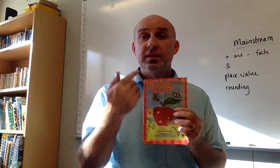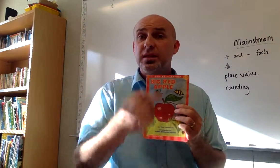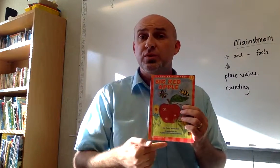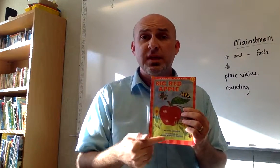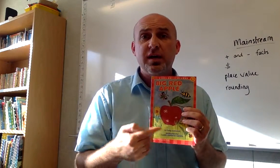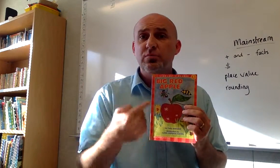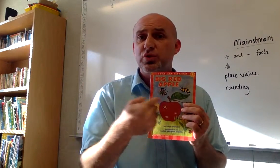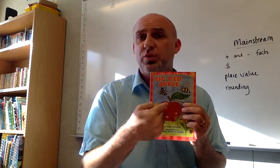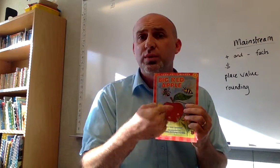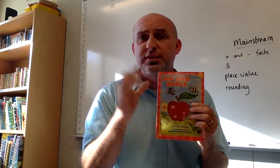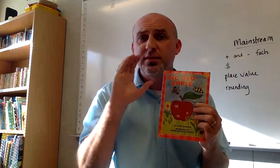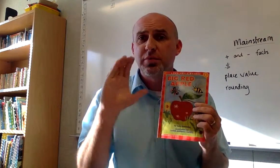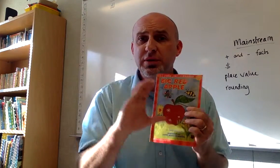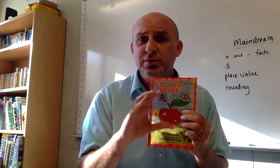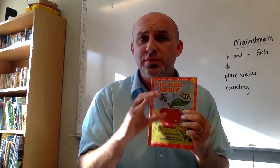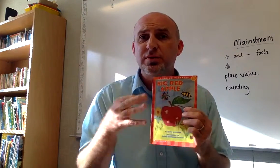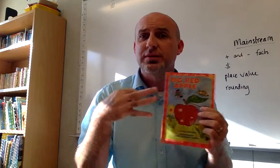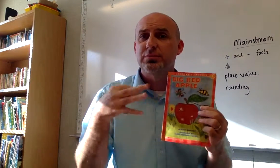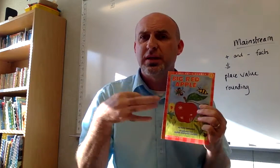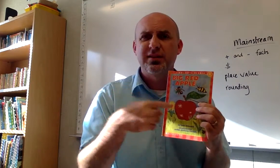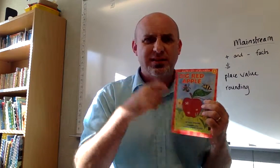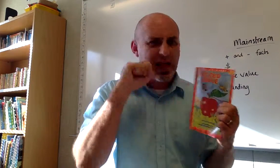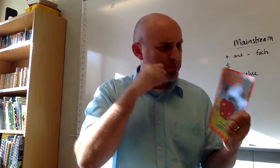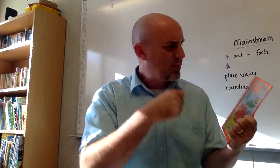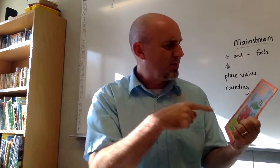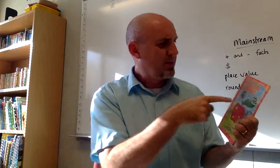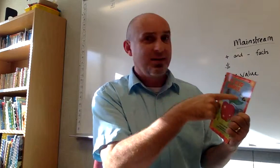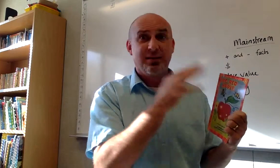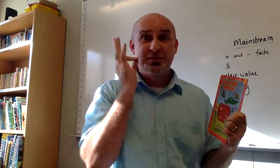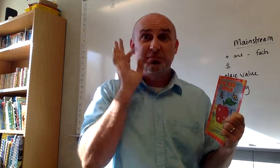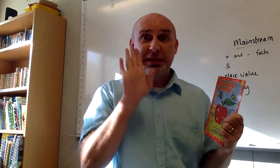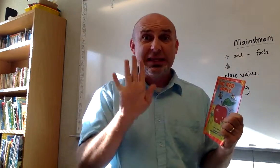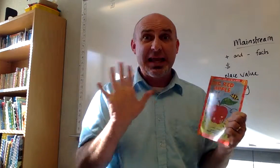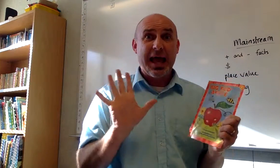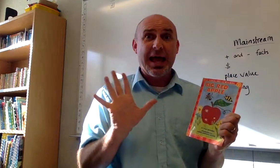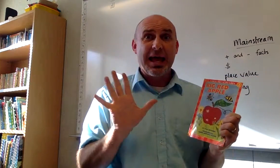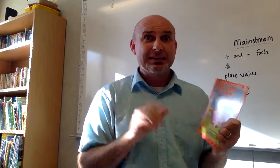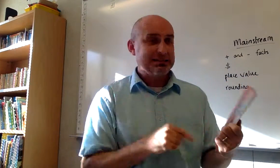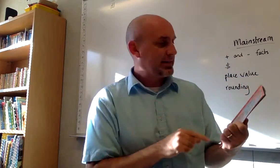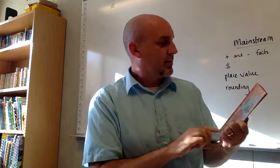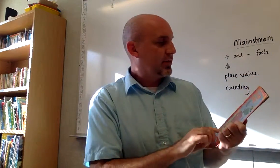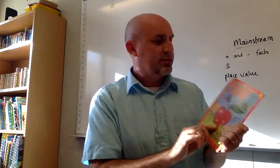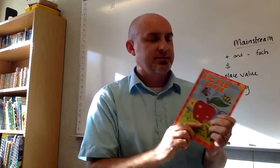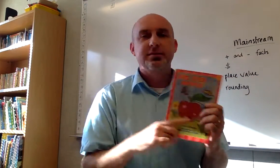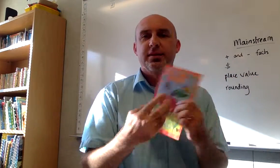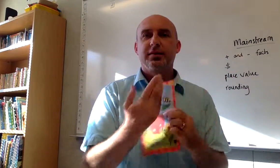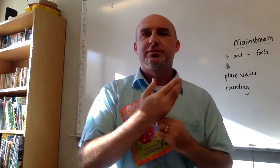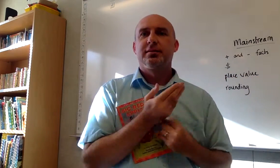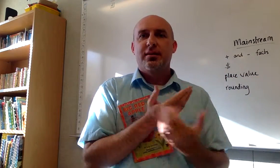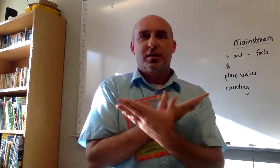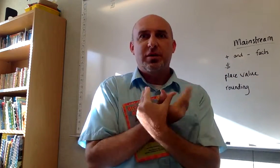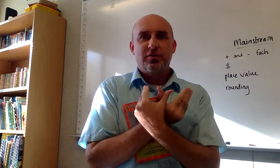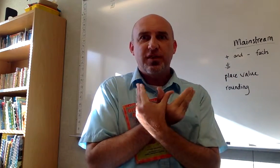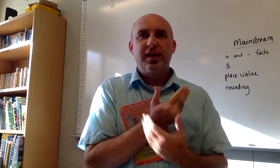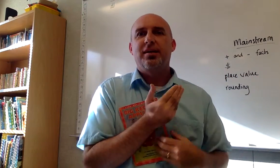Take your time, show what's in the pictures, explain there's an apple, there's a bee, scary, and a butterfly,